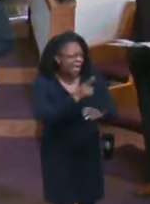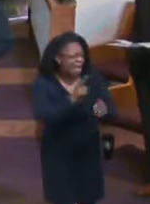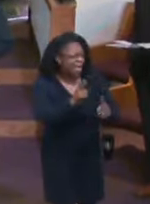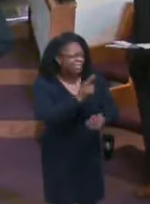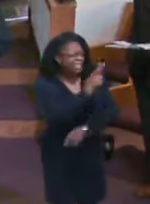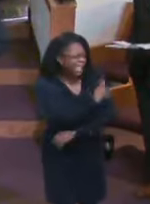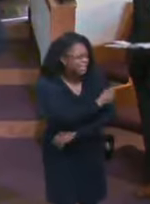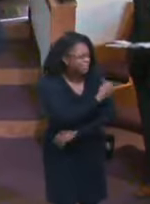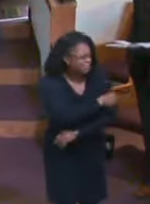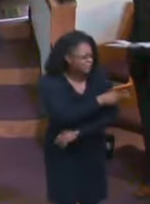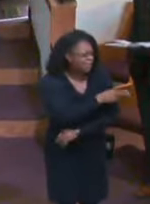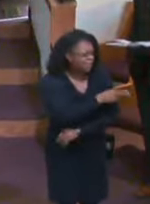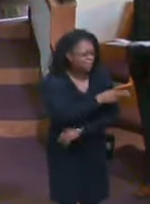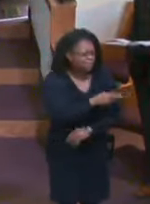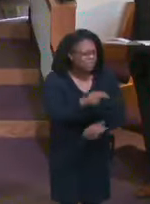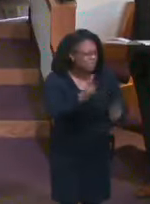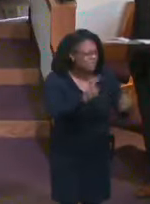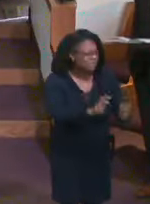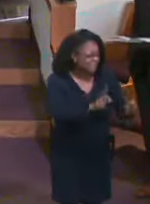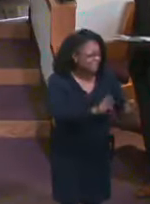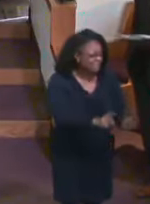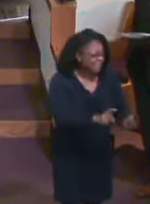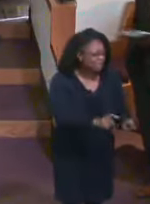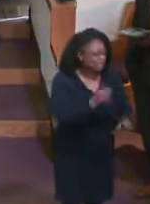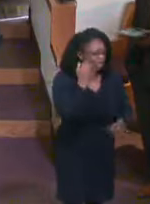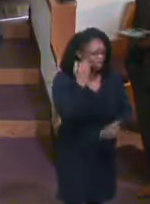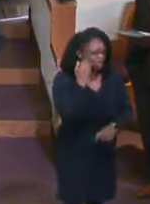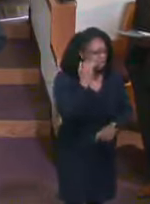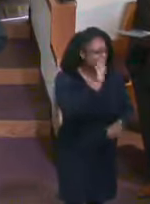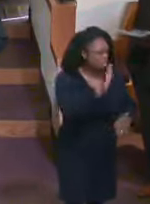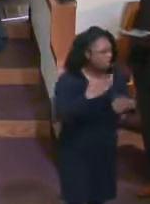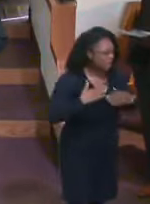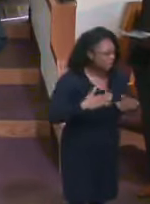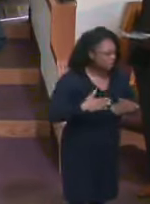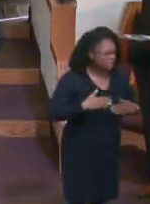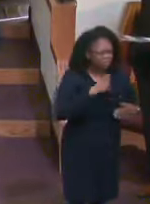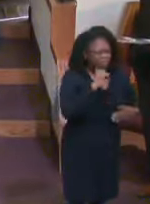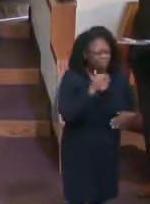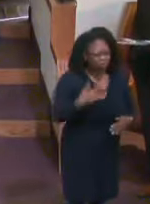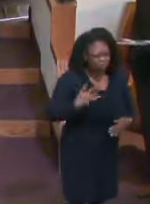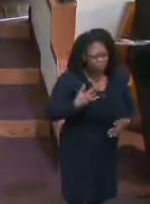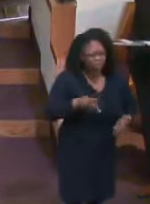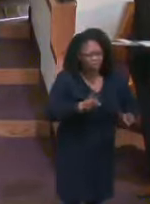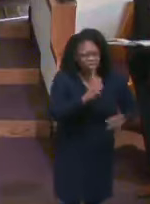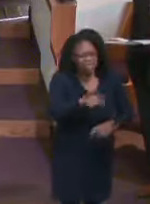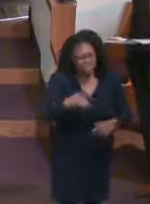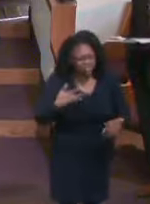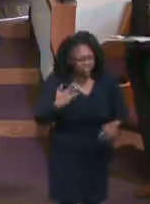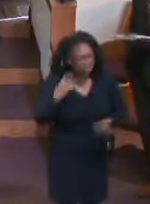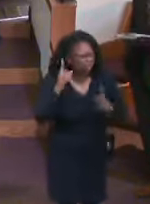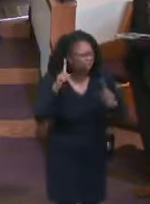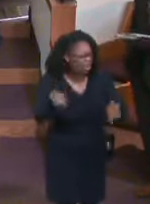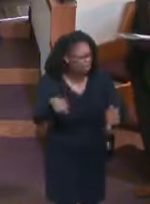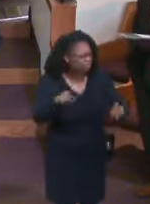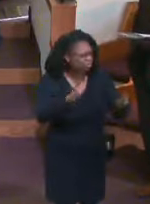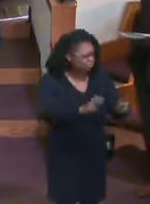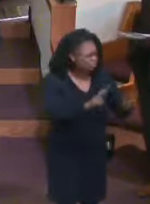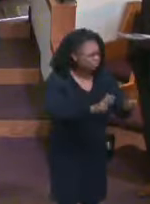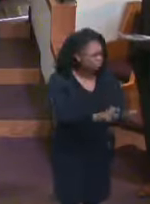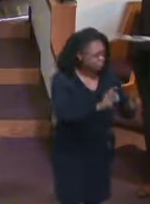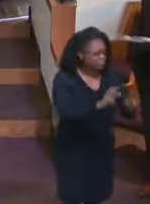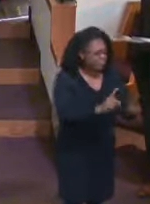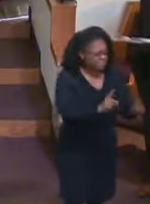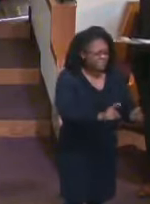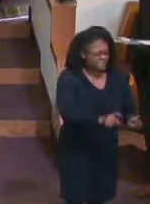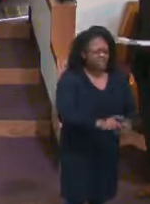body better than anyone. And if you're not feeling the way you should normally feel, then we want you to definitely get it ready. Was that the